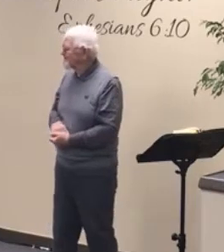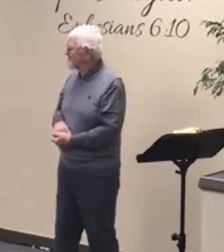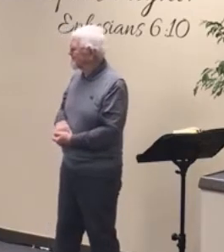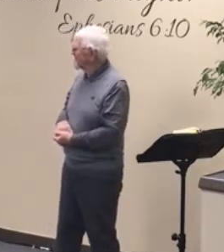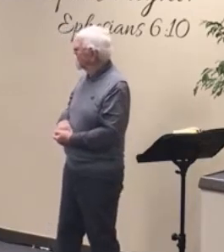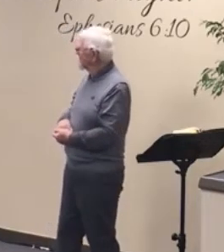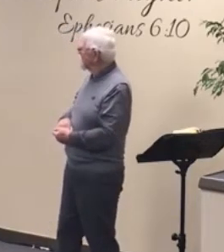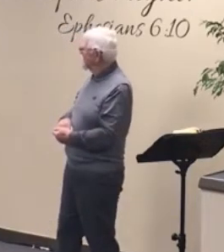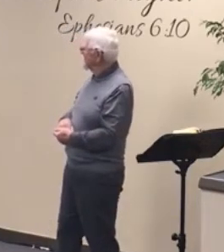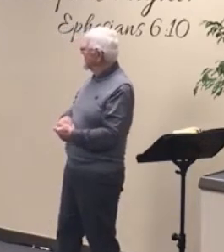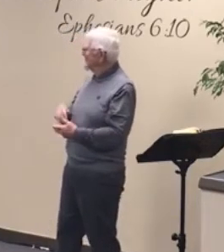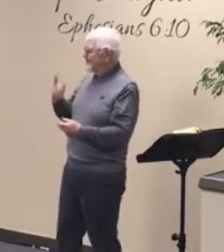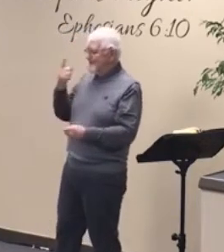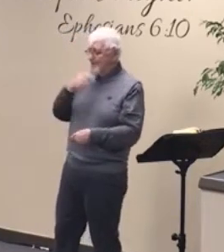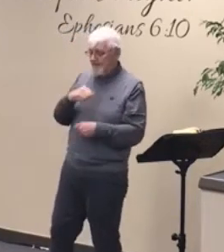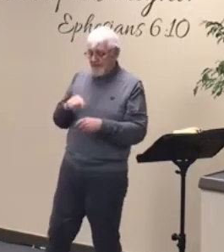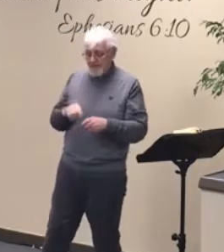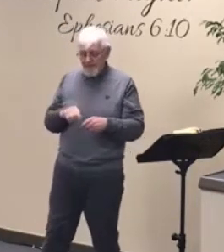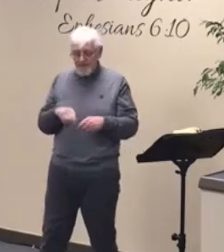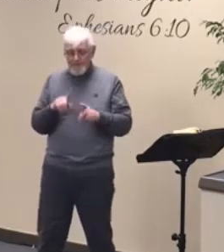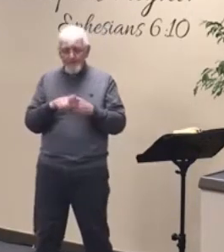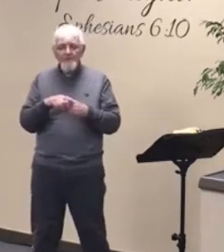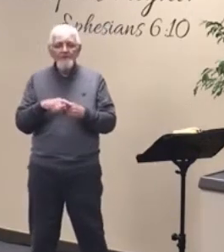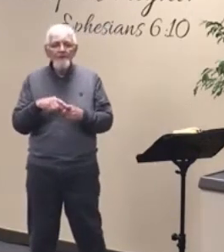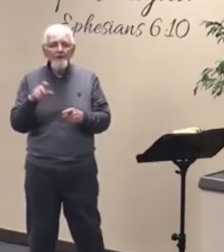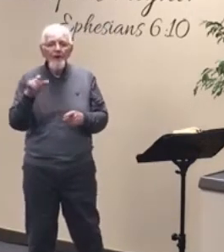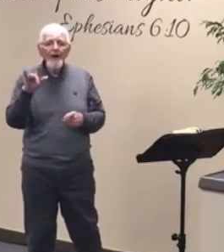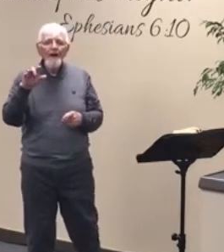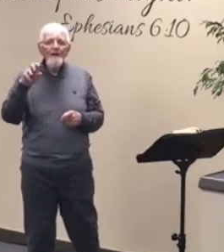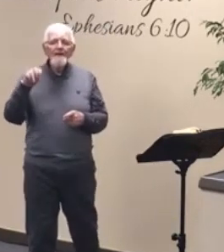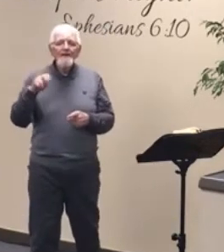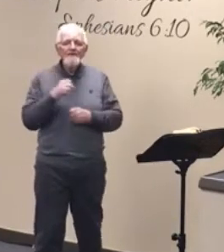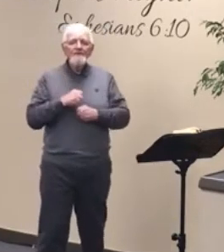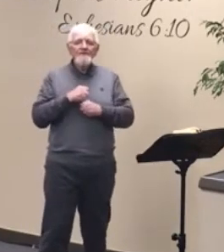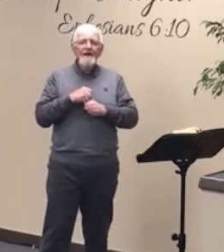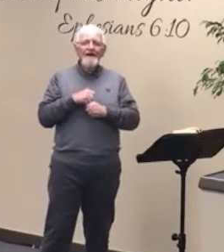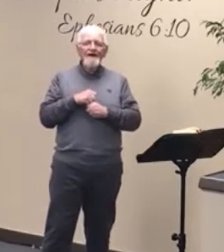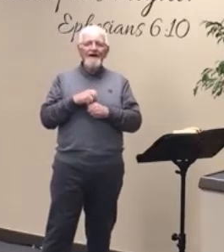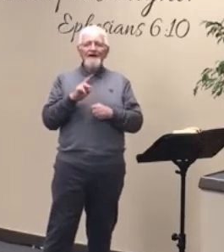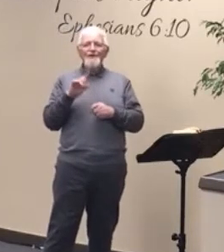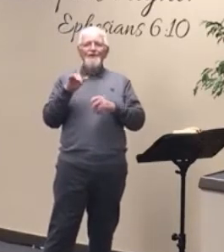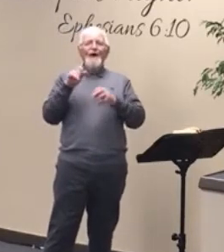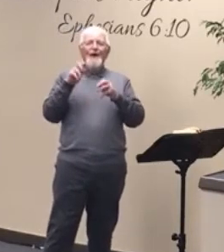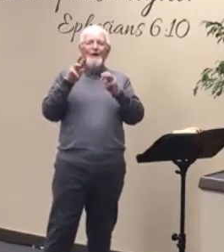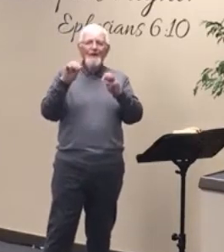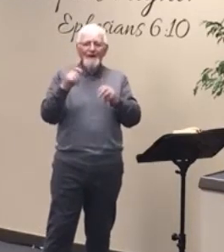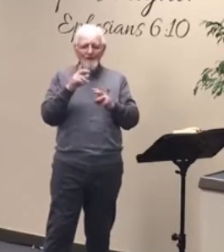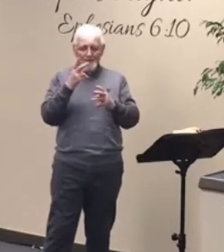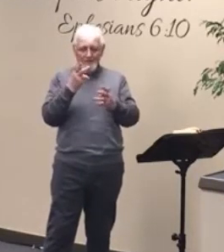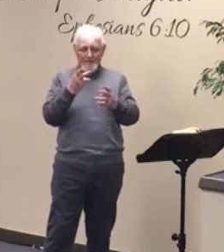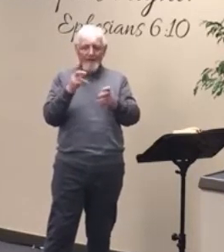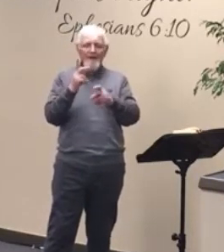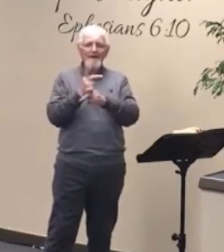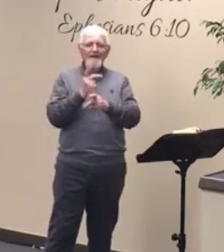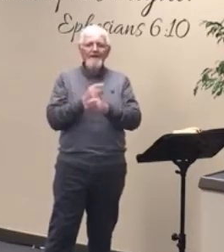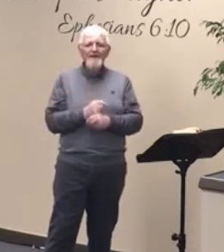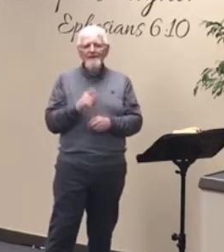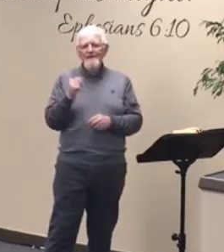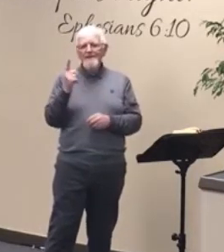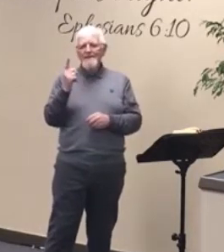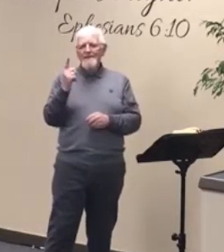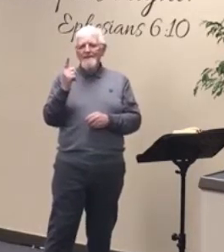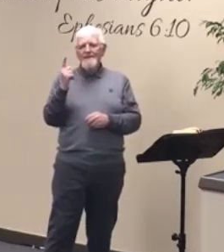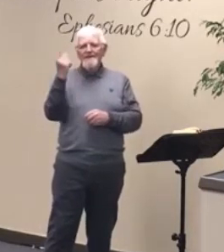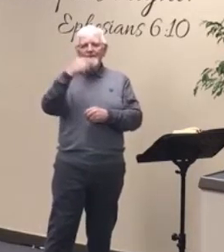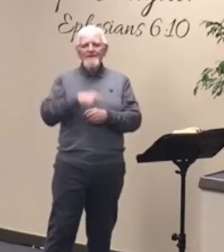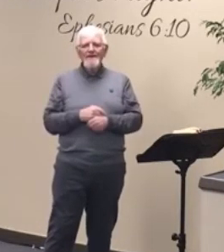You know the guy you watch in the Olympics, he started there. Sorry, run away, watch out below. He started there on day one. Maybe he was